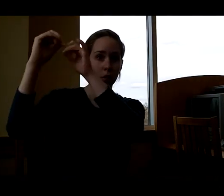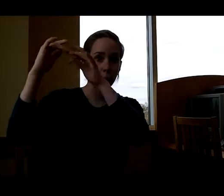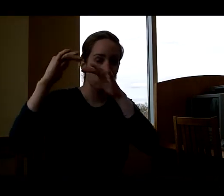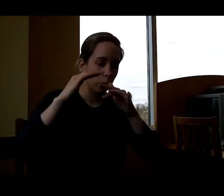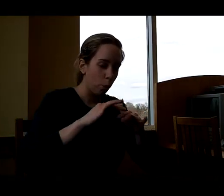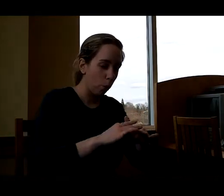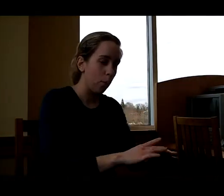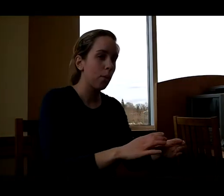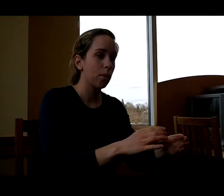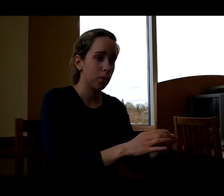into a liquid form.